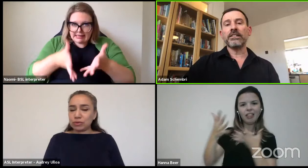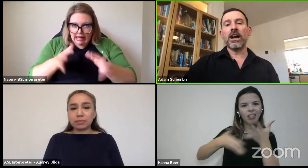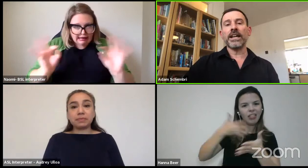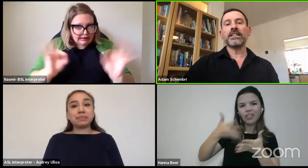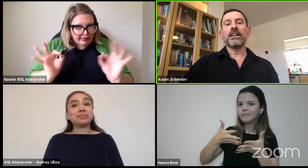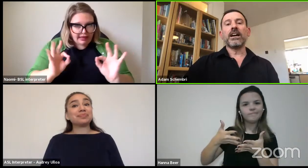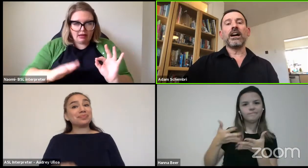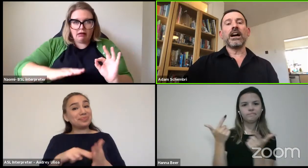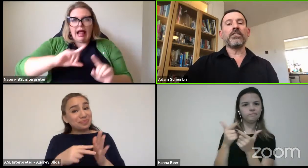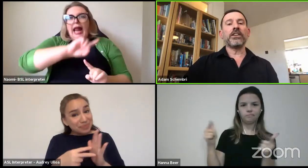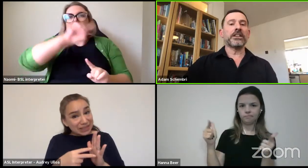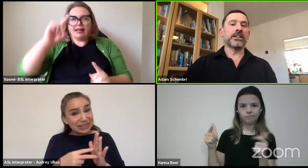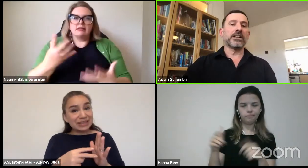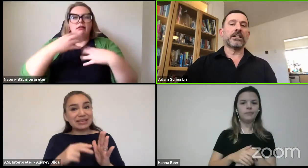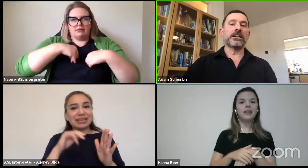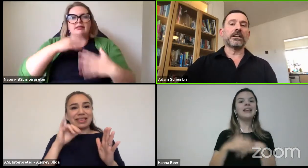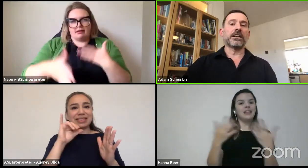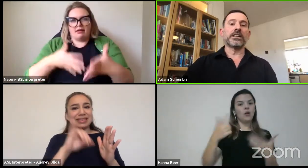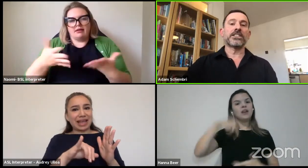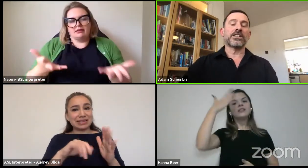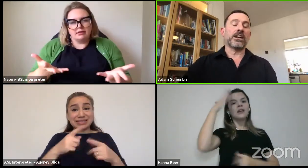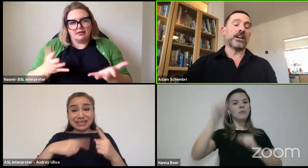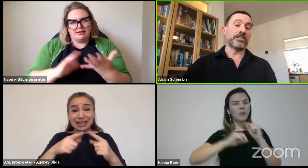quite unlike other